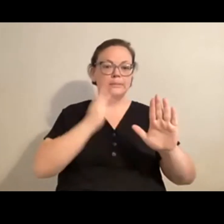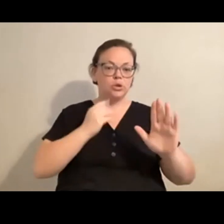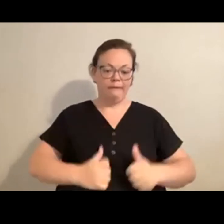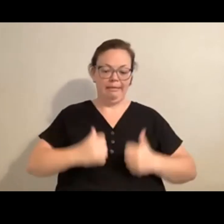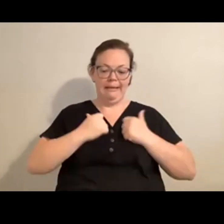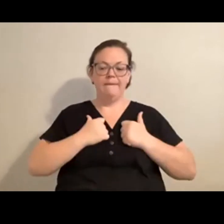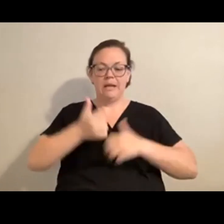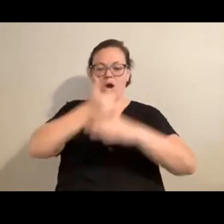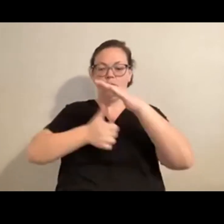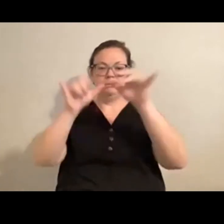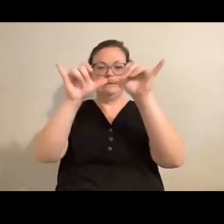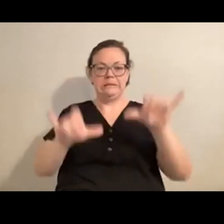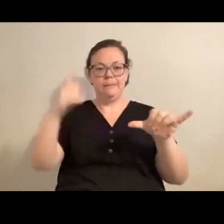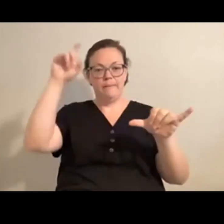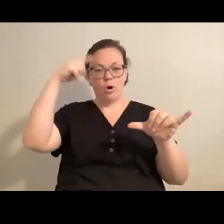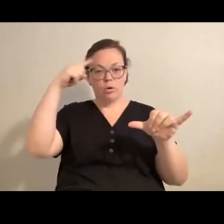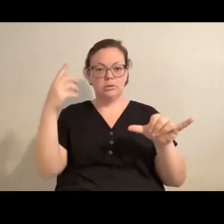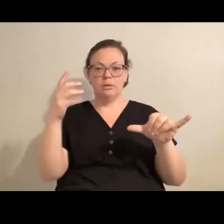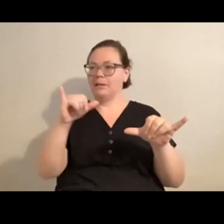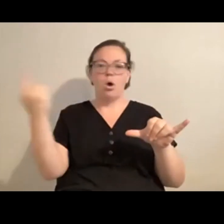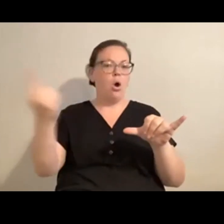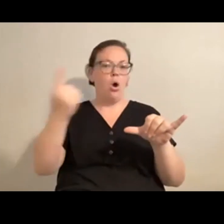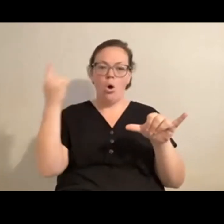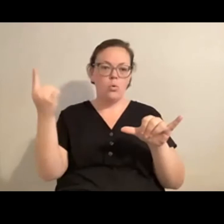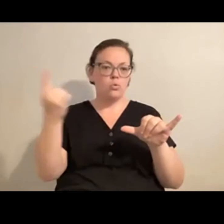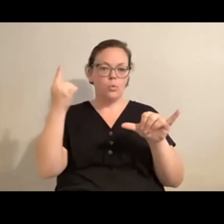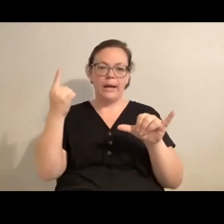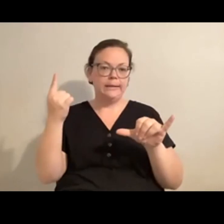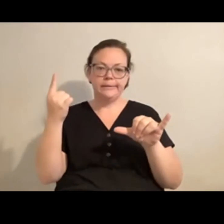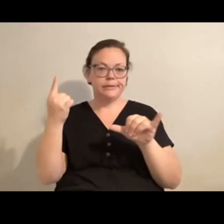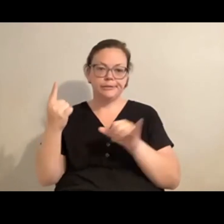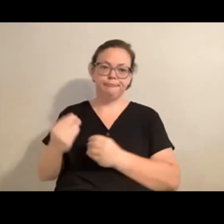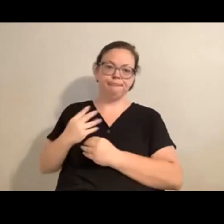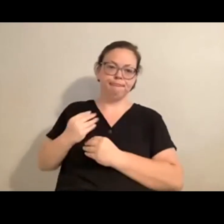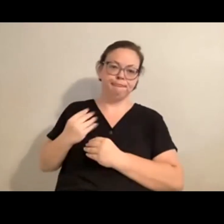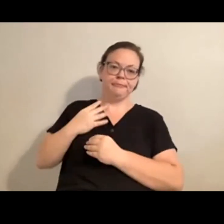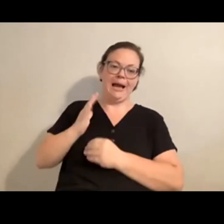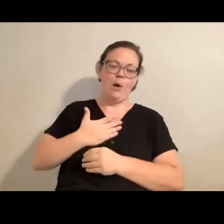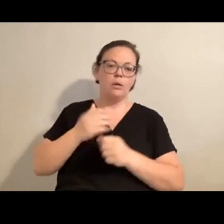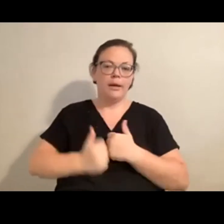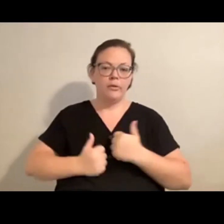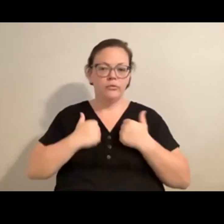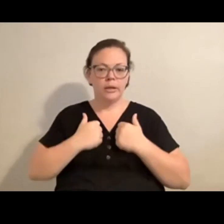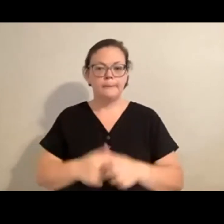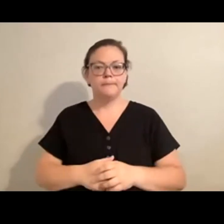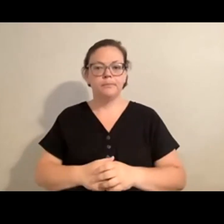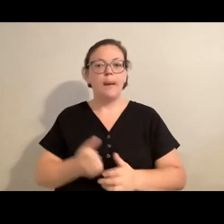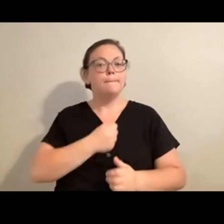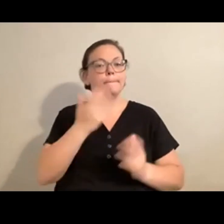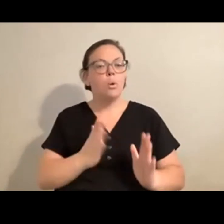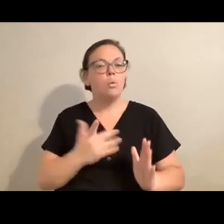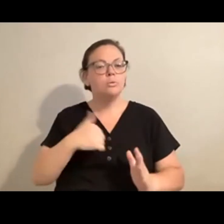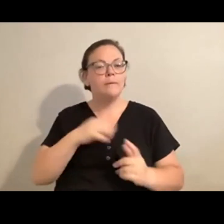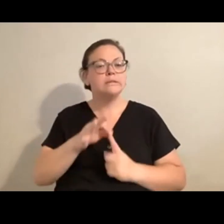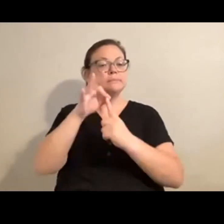of bureaucracy, which is constantly humming in the background of our lives? As poets, we have these special